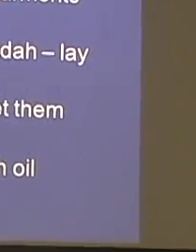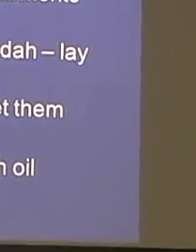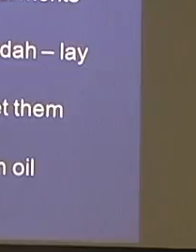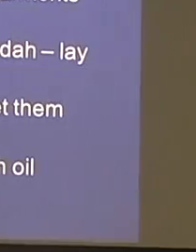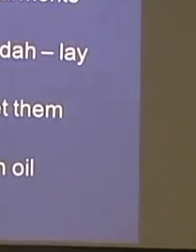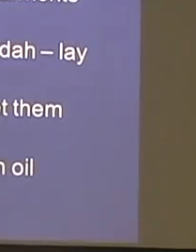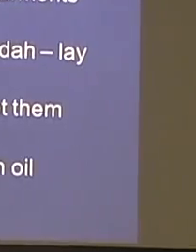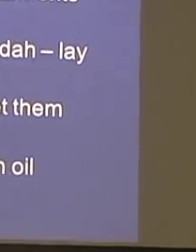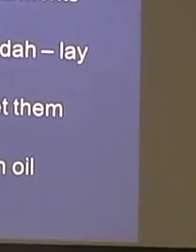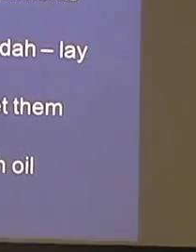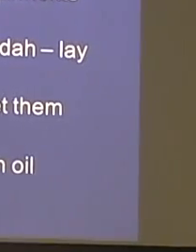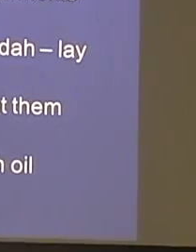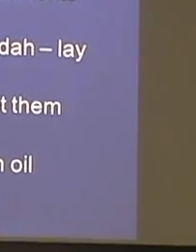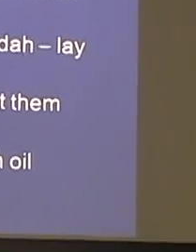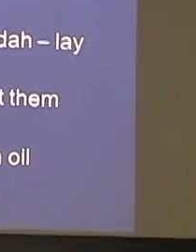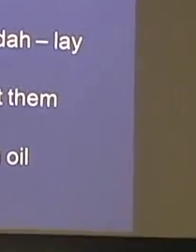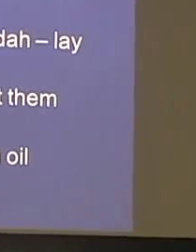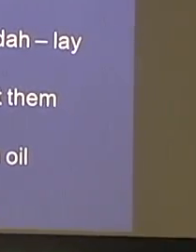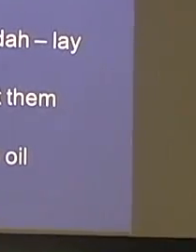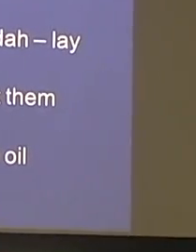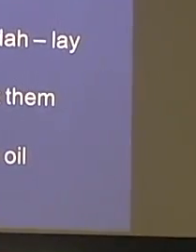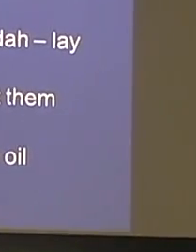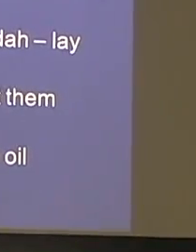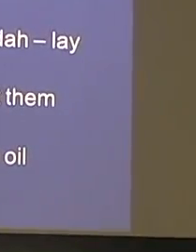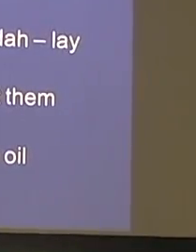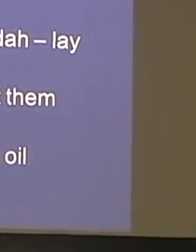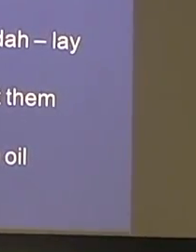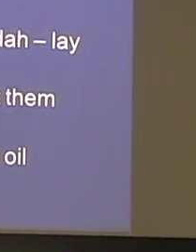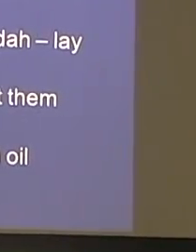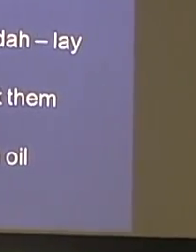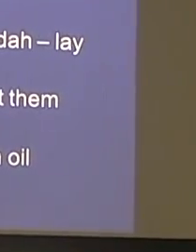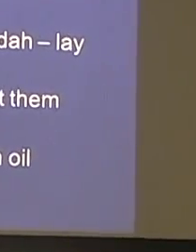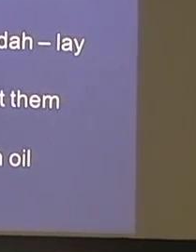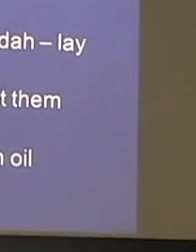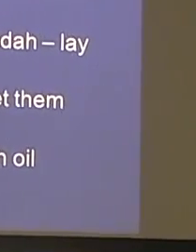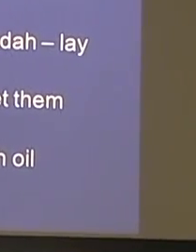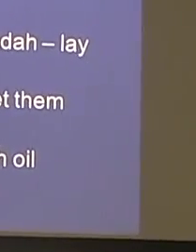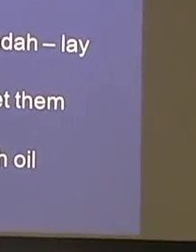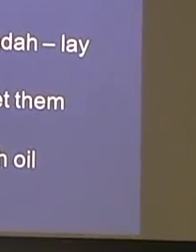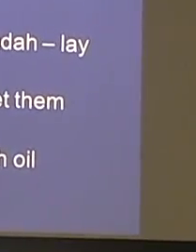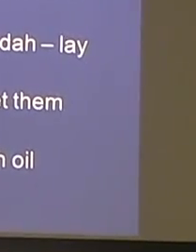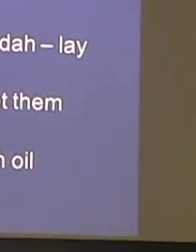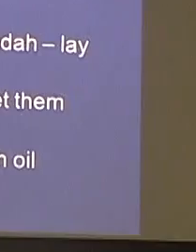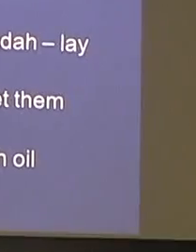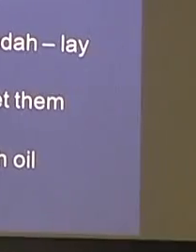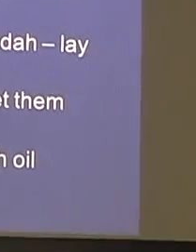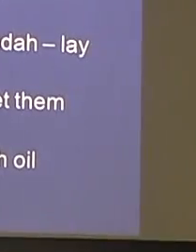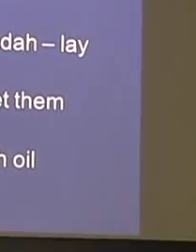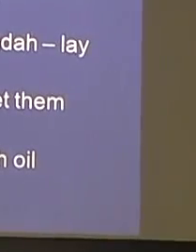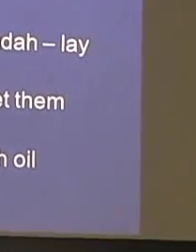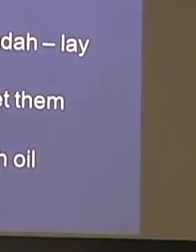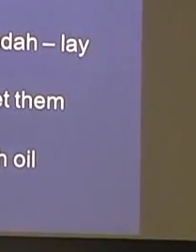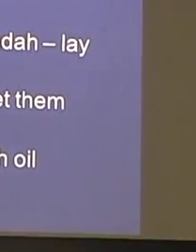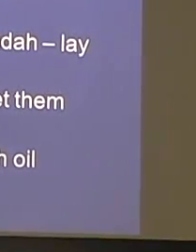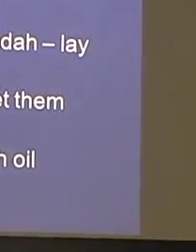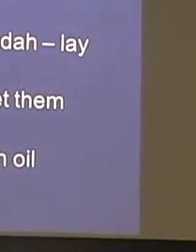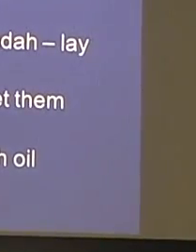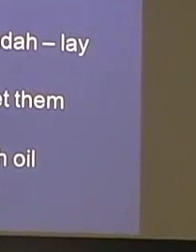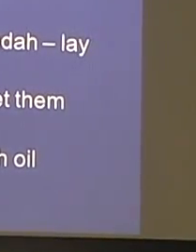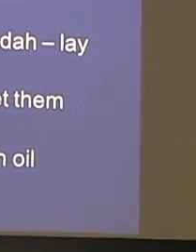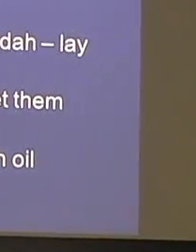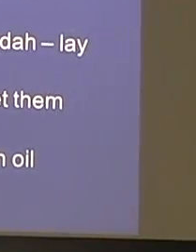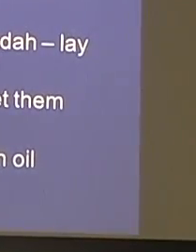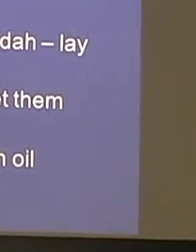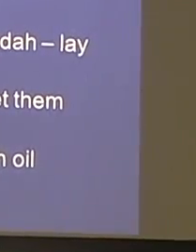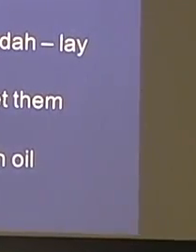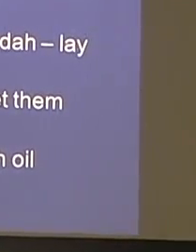what God had commanded. But if you are familiar with the Tanakh, and if you've read through it, you will